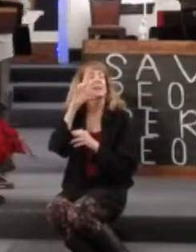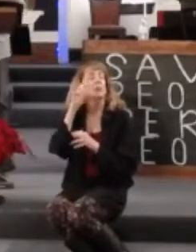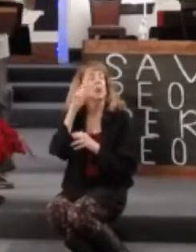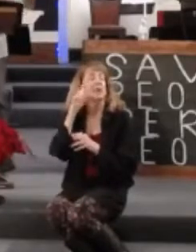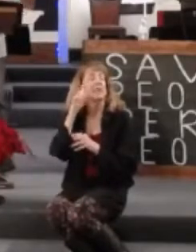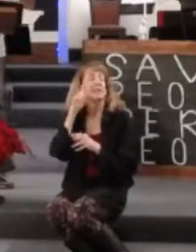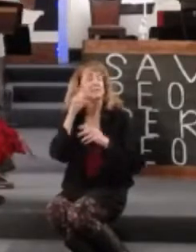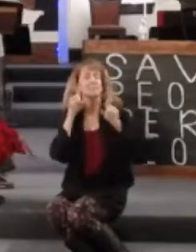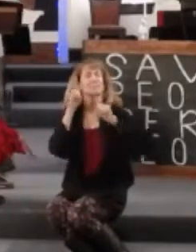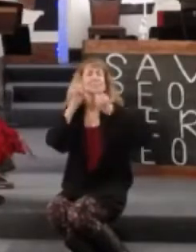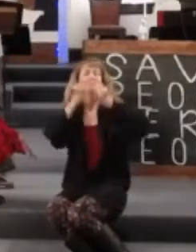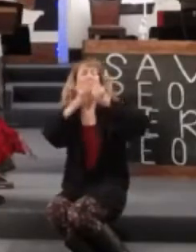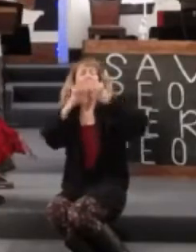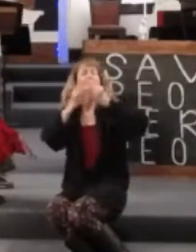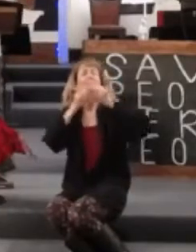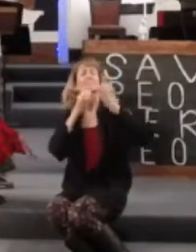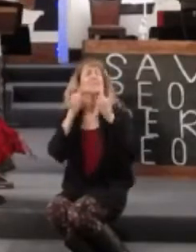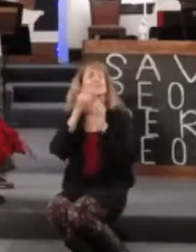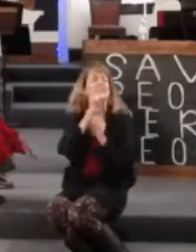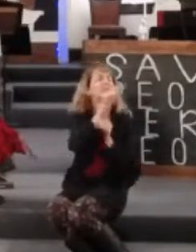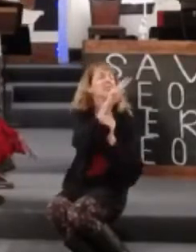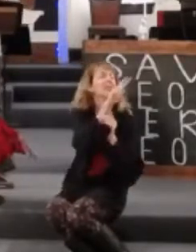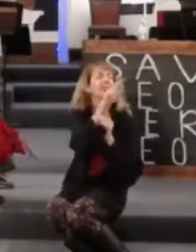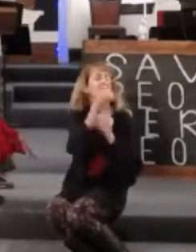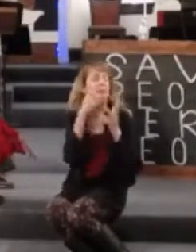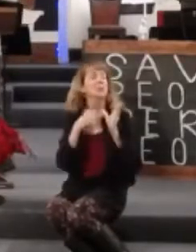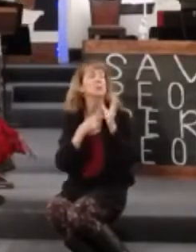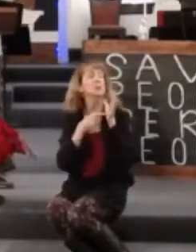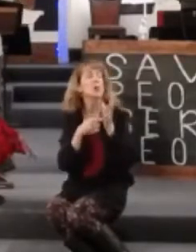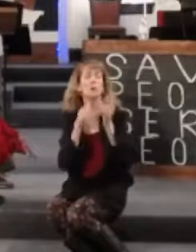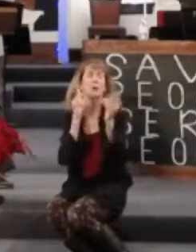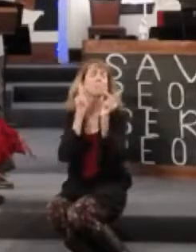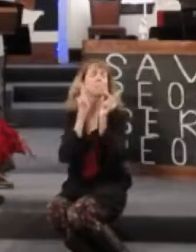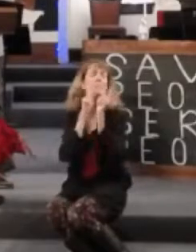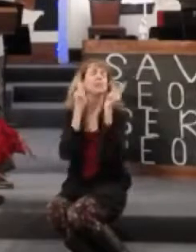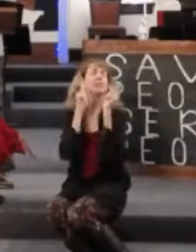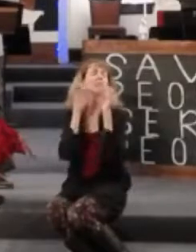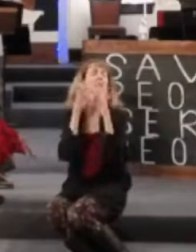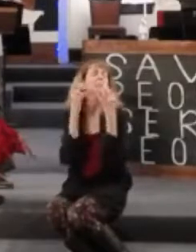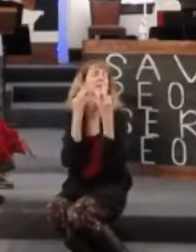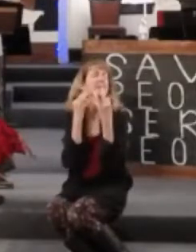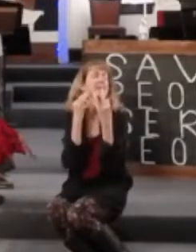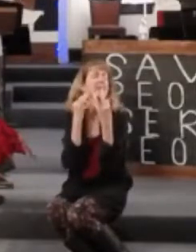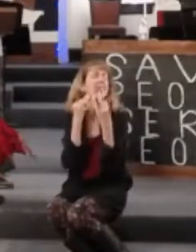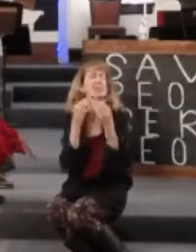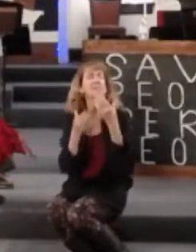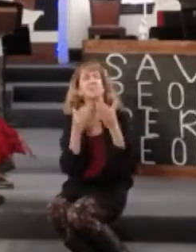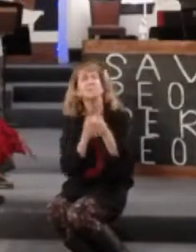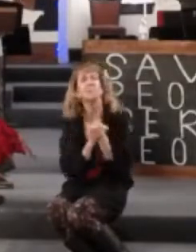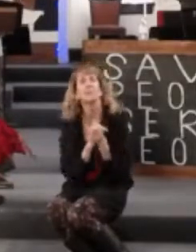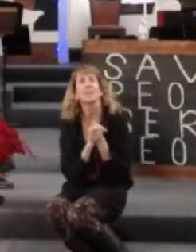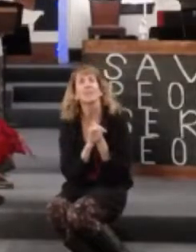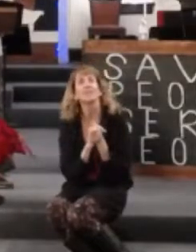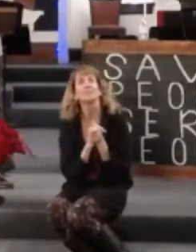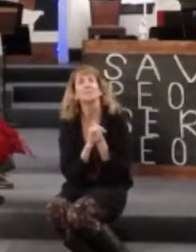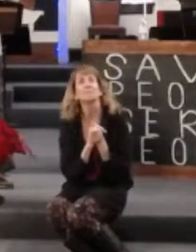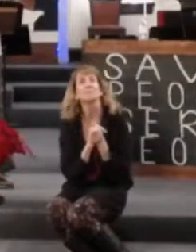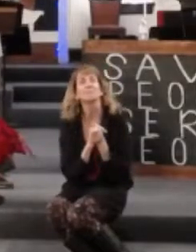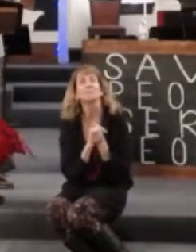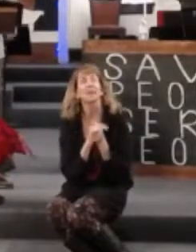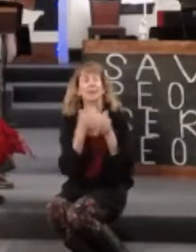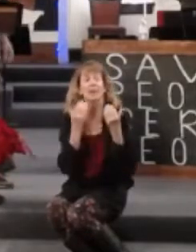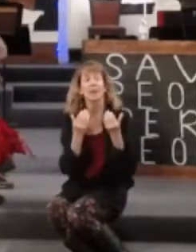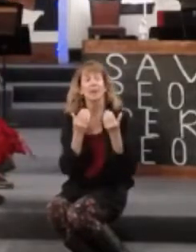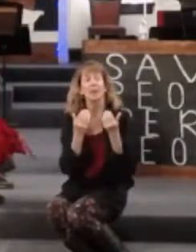to promote their concept of the perfect family, the ideal family. Now,